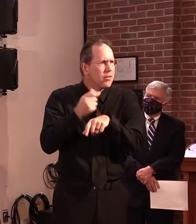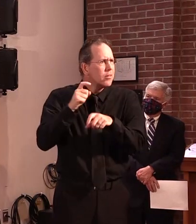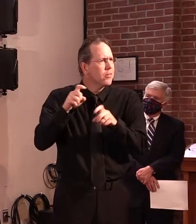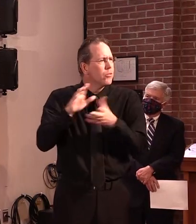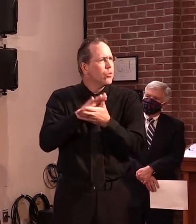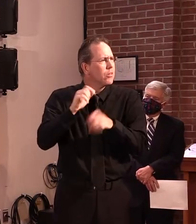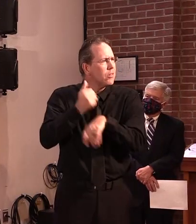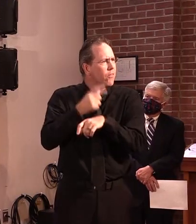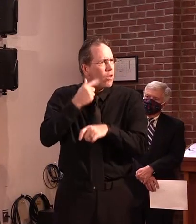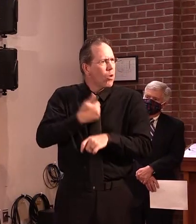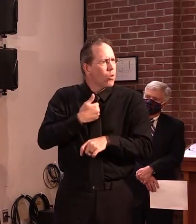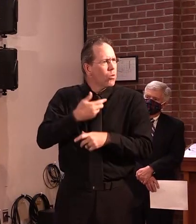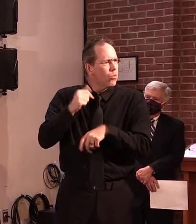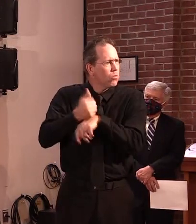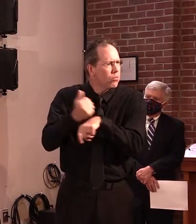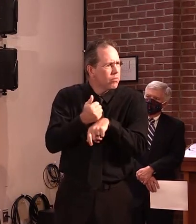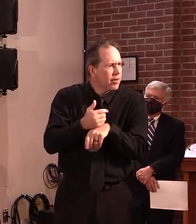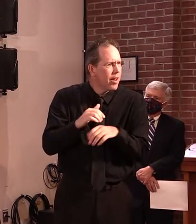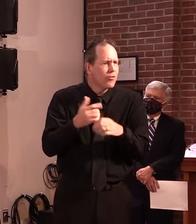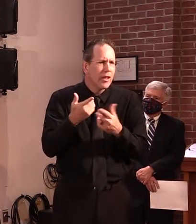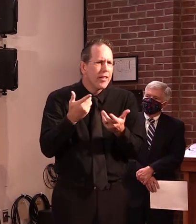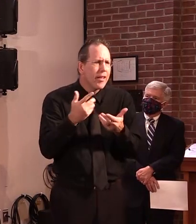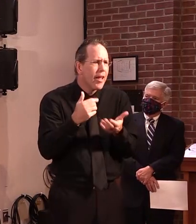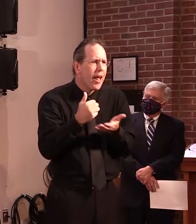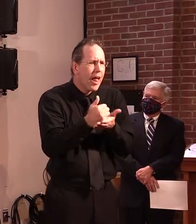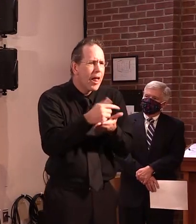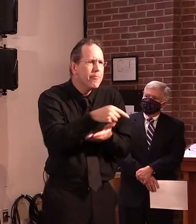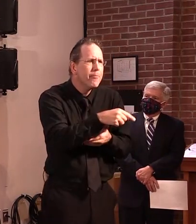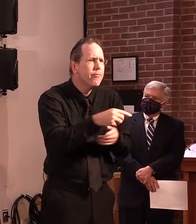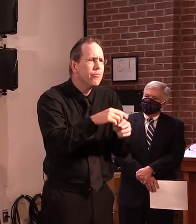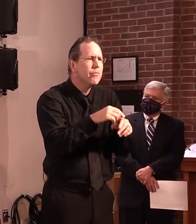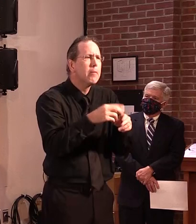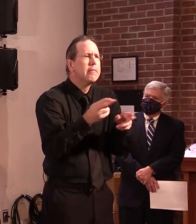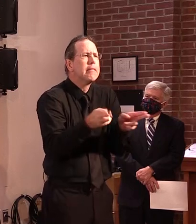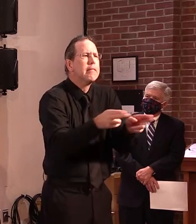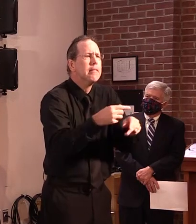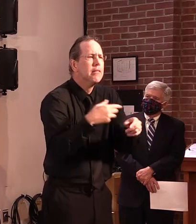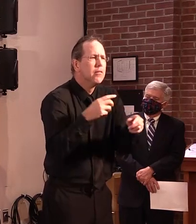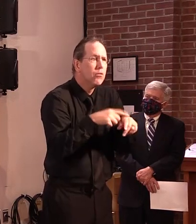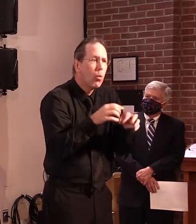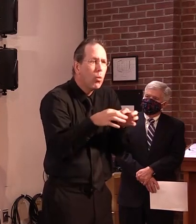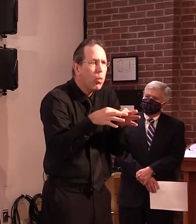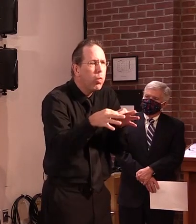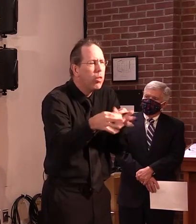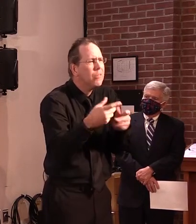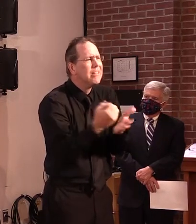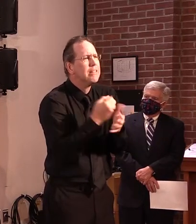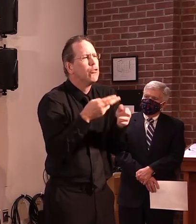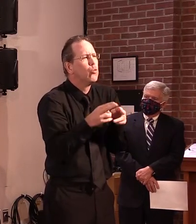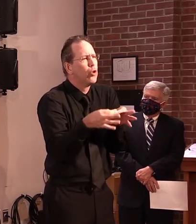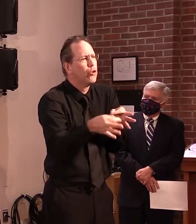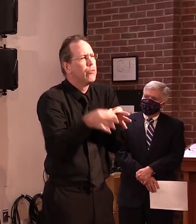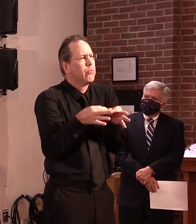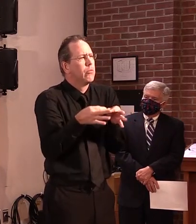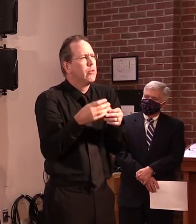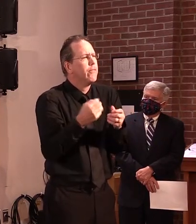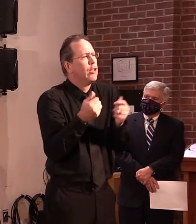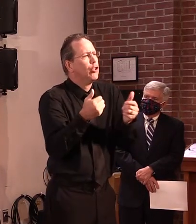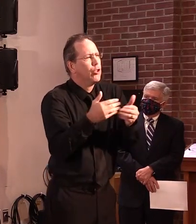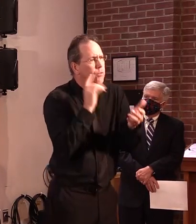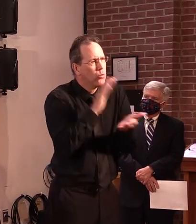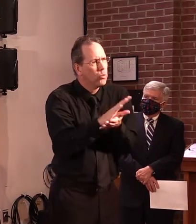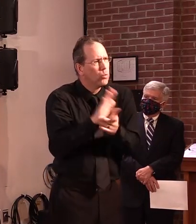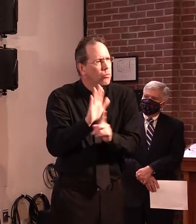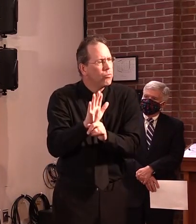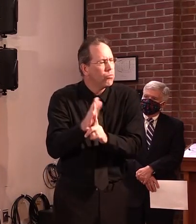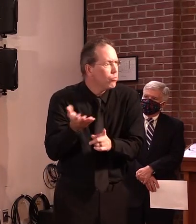again soon? Sure, so you raise a lot of important points that we need to cover. First of all, there are public